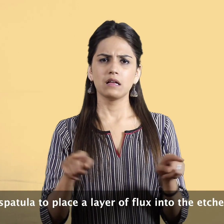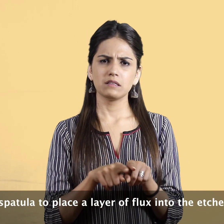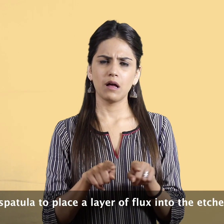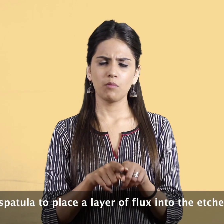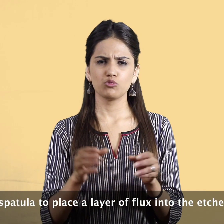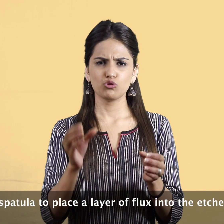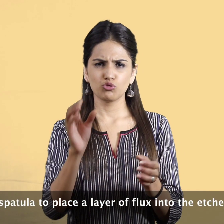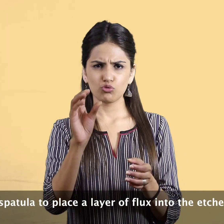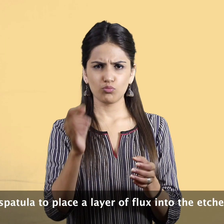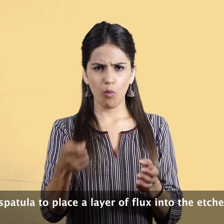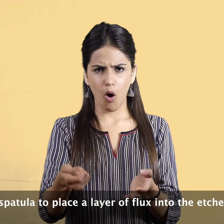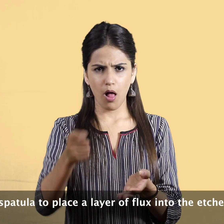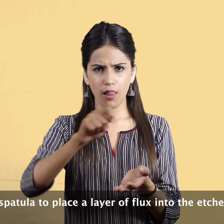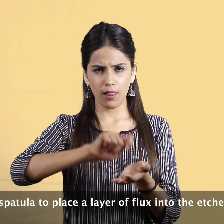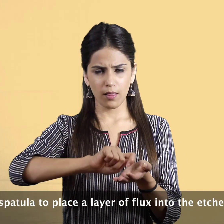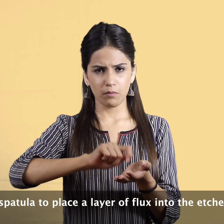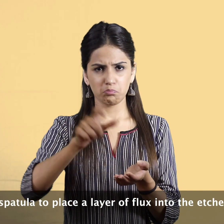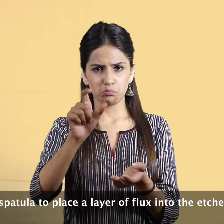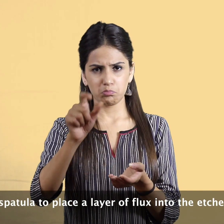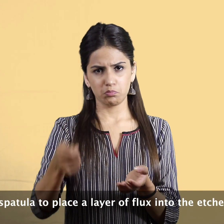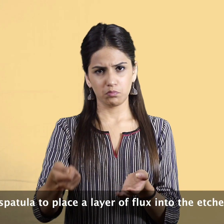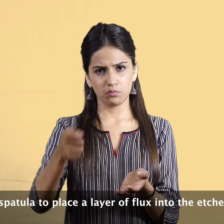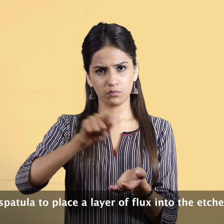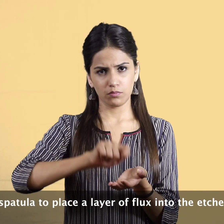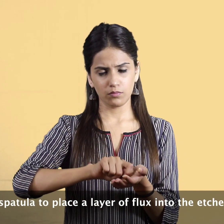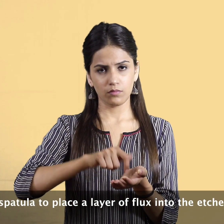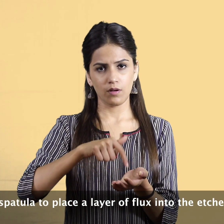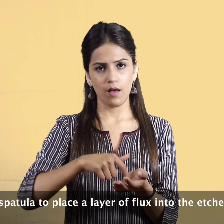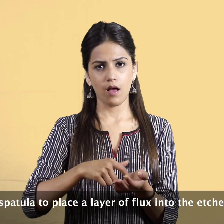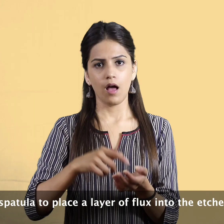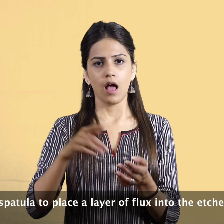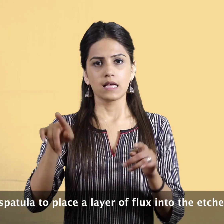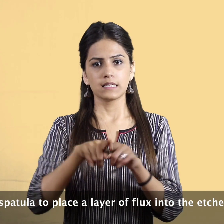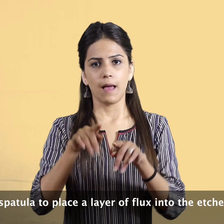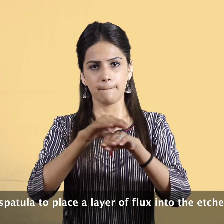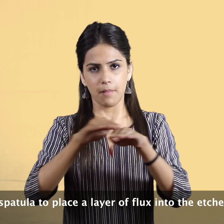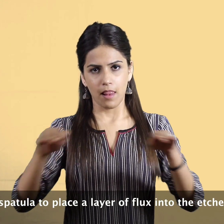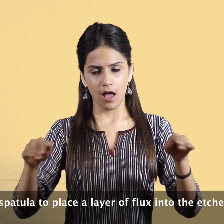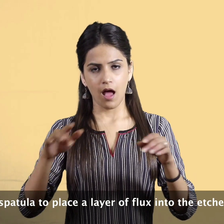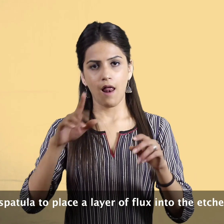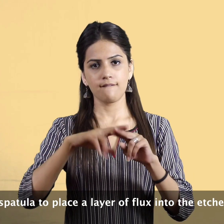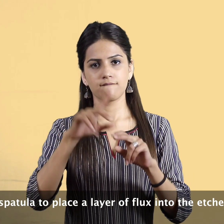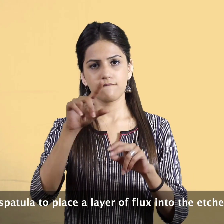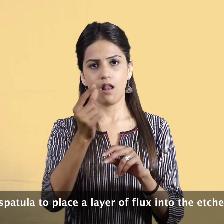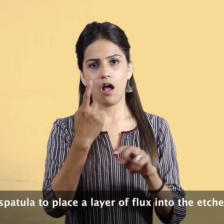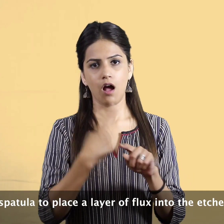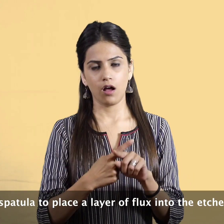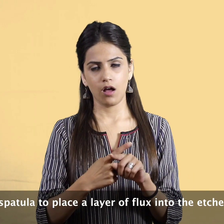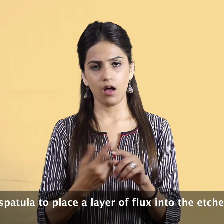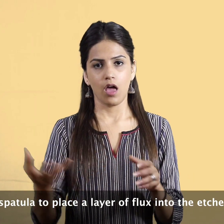Take a small spatula to place a layer of flux into the etched out area.